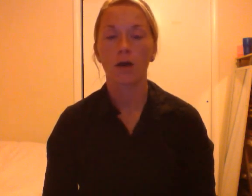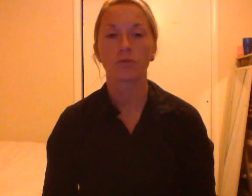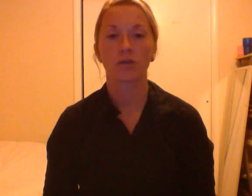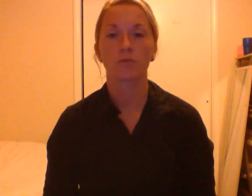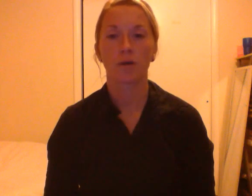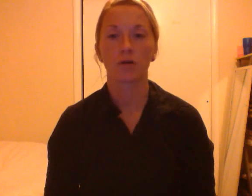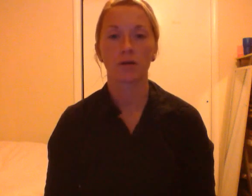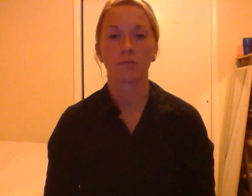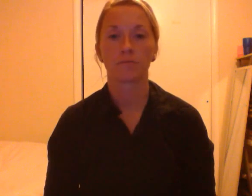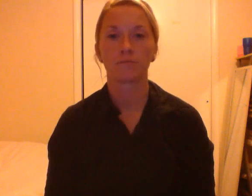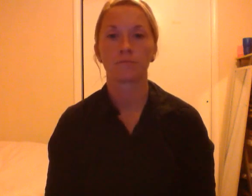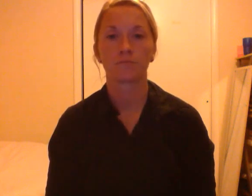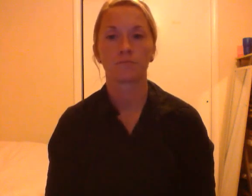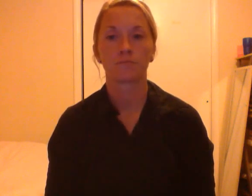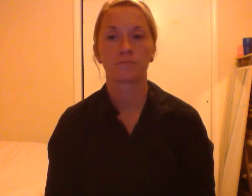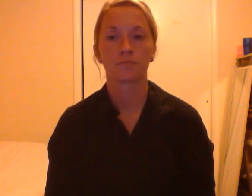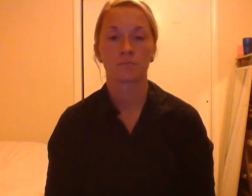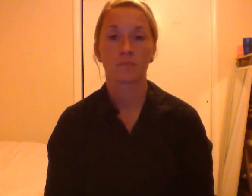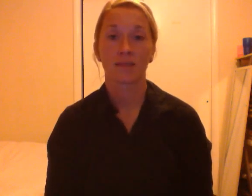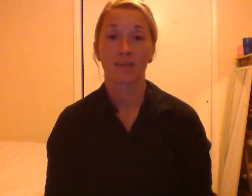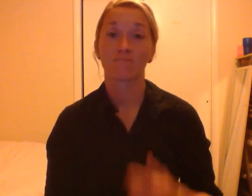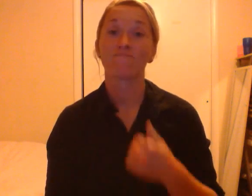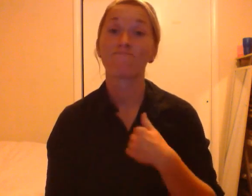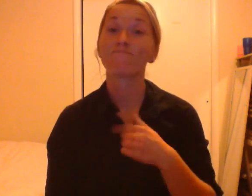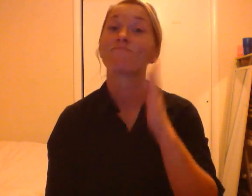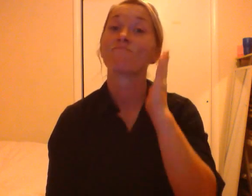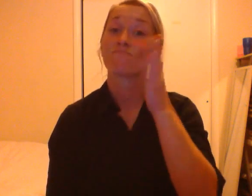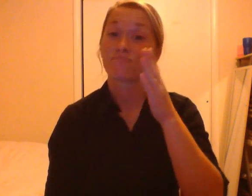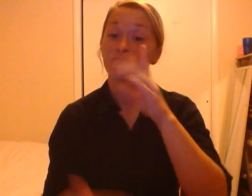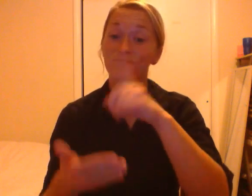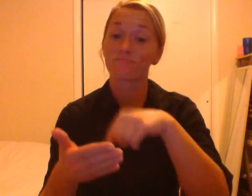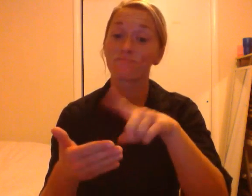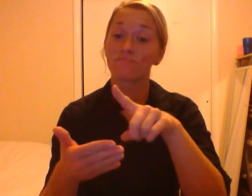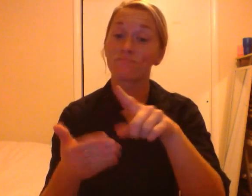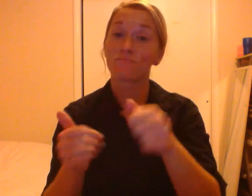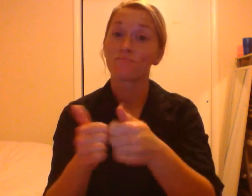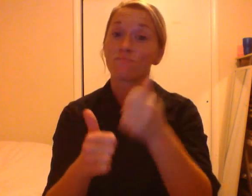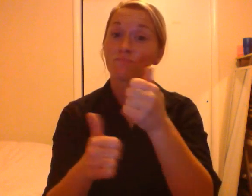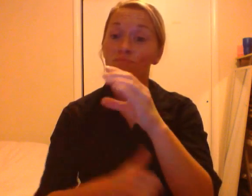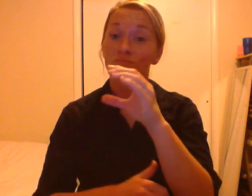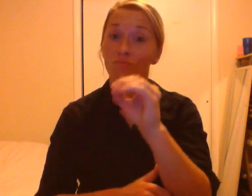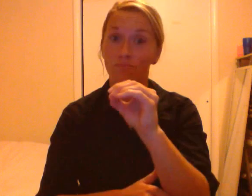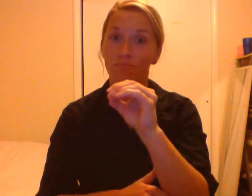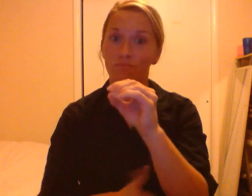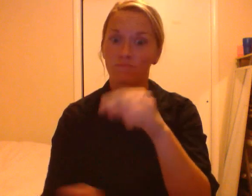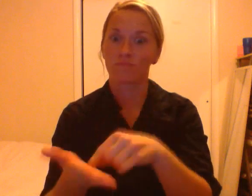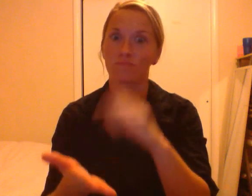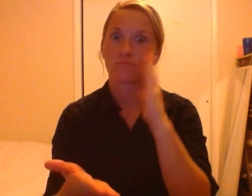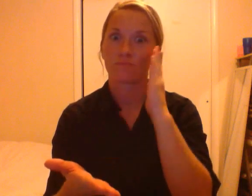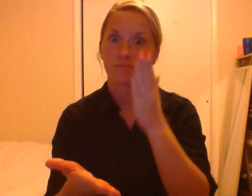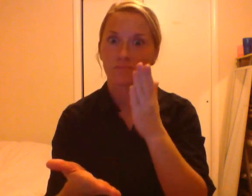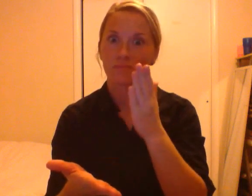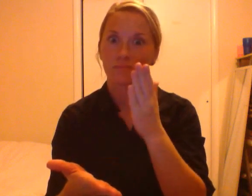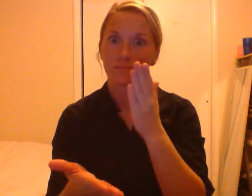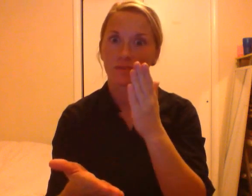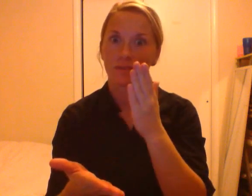I will check with my work. I would check because most companies do pay at least some of the closing costs. And I would let them know that